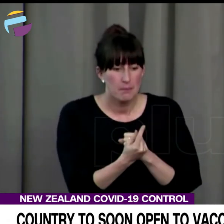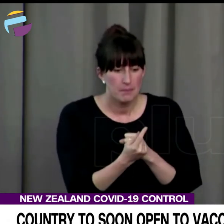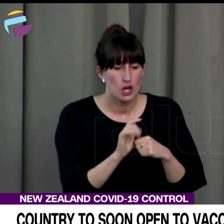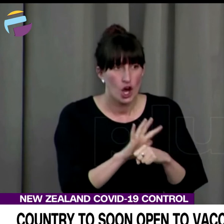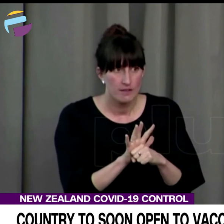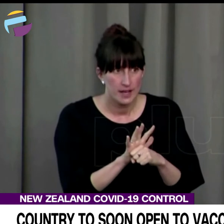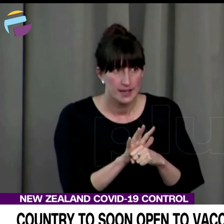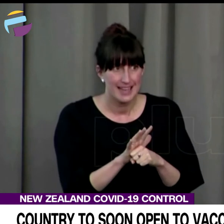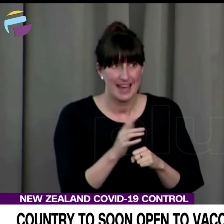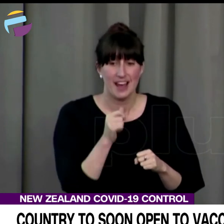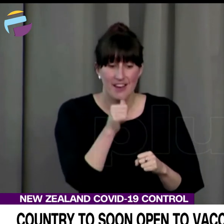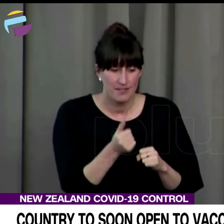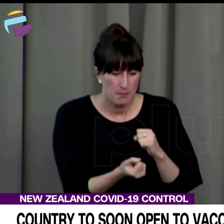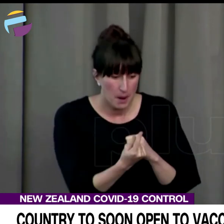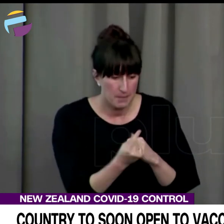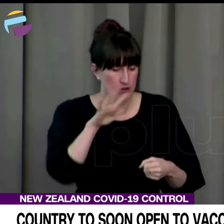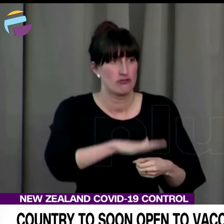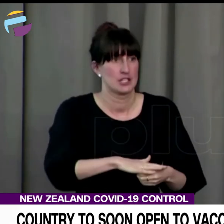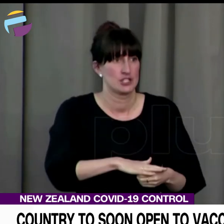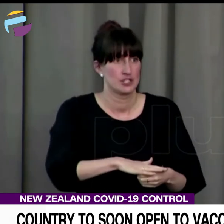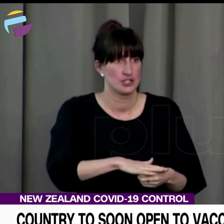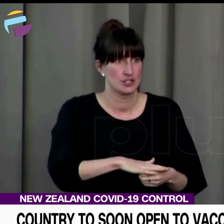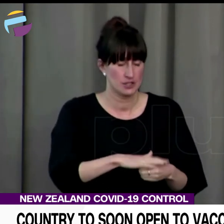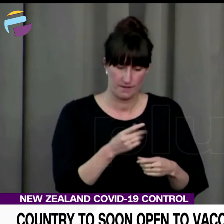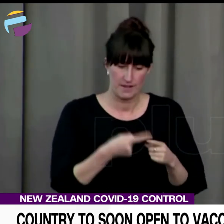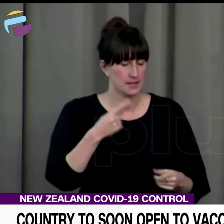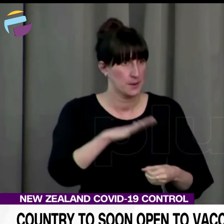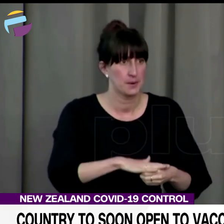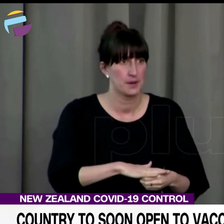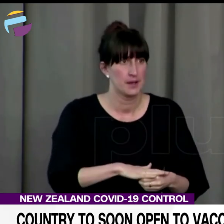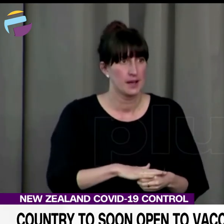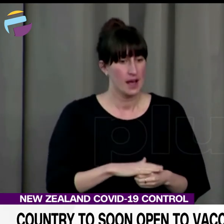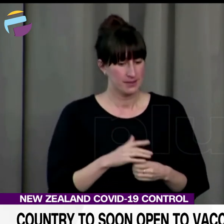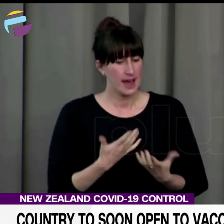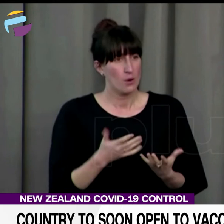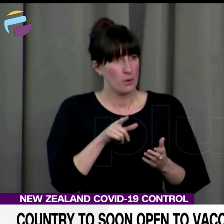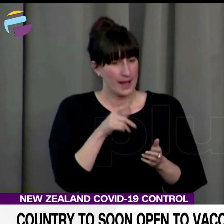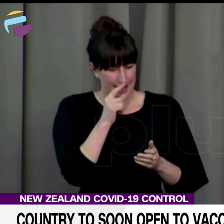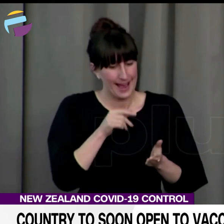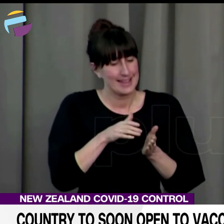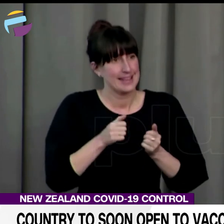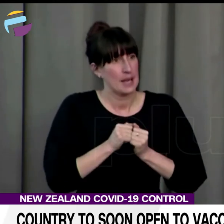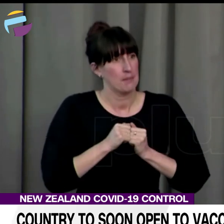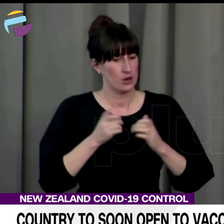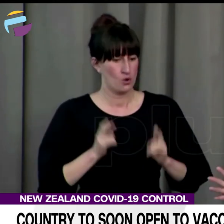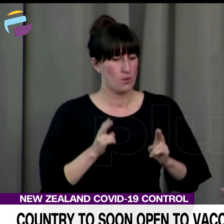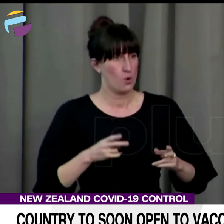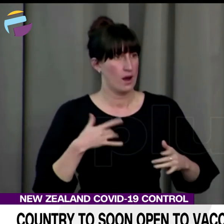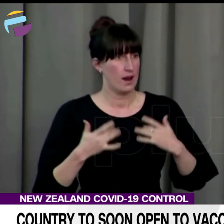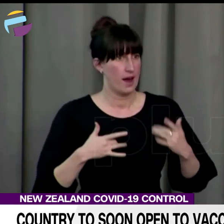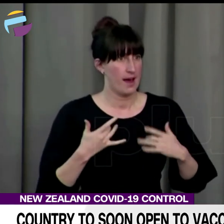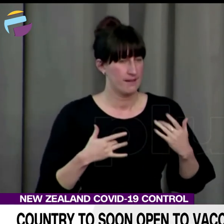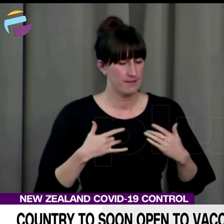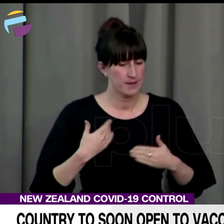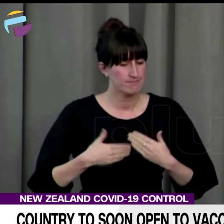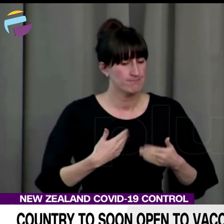it, is the best way to maintain our normal lives while we monitor the twists and turns of COVID-19 over